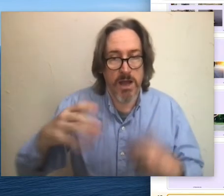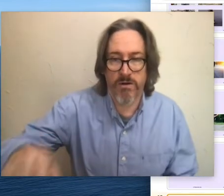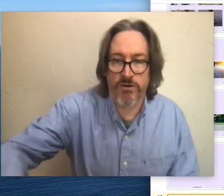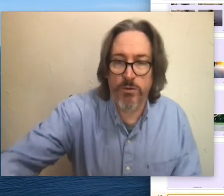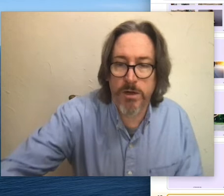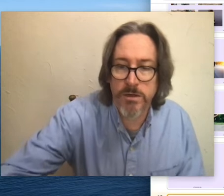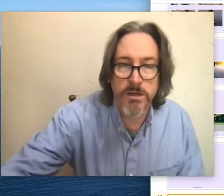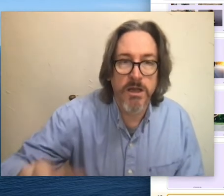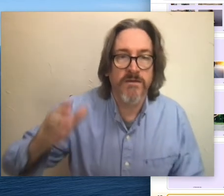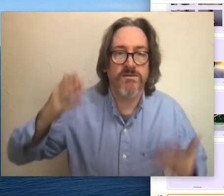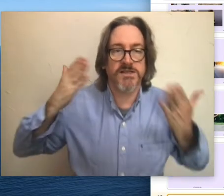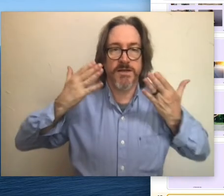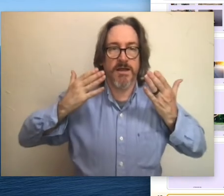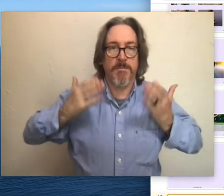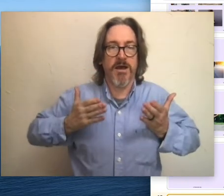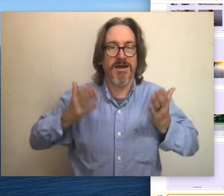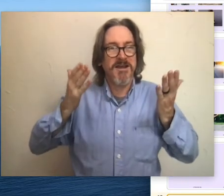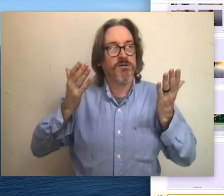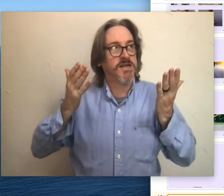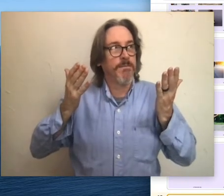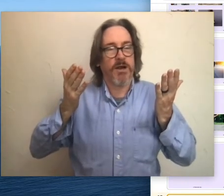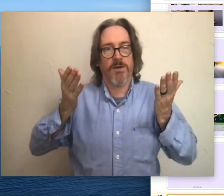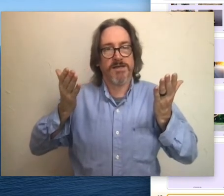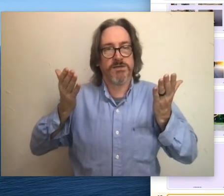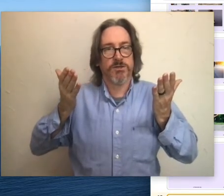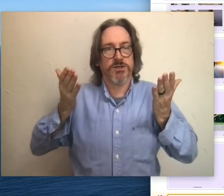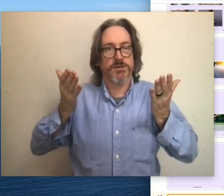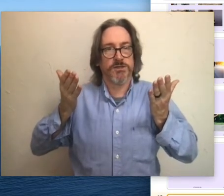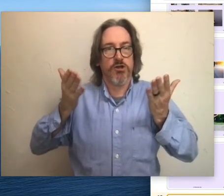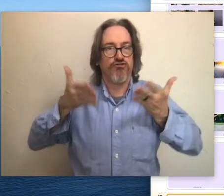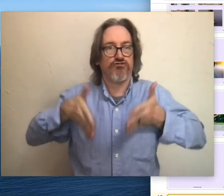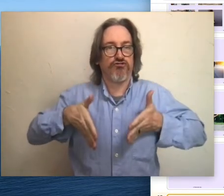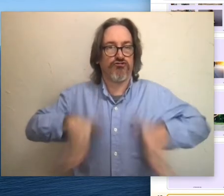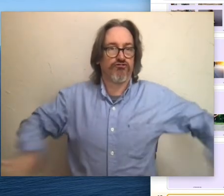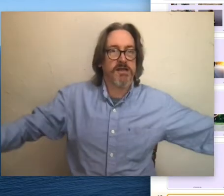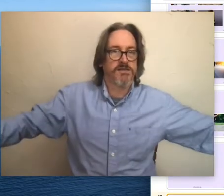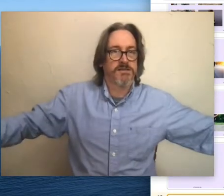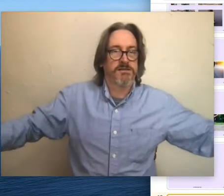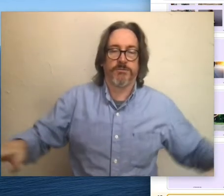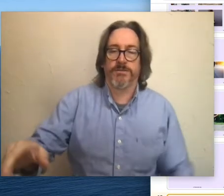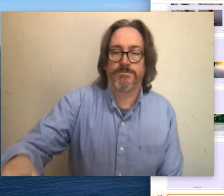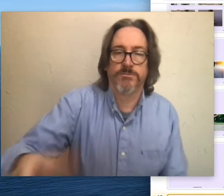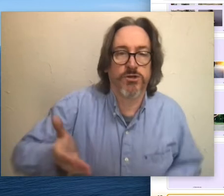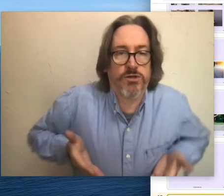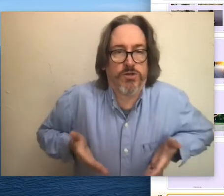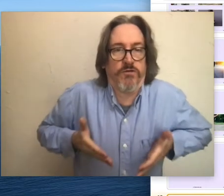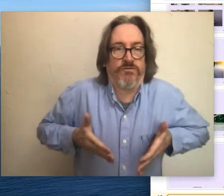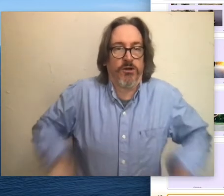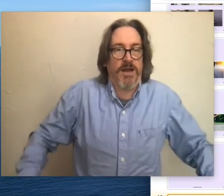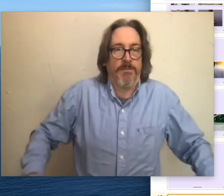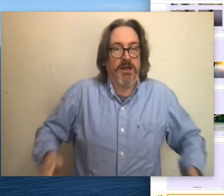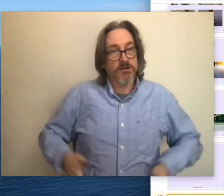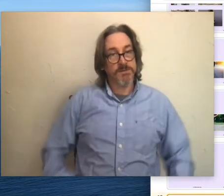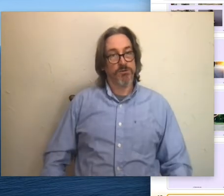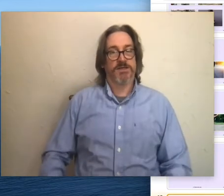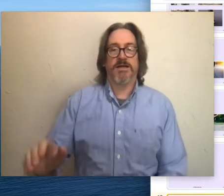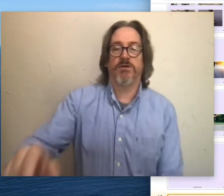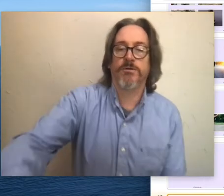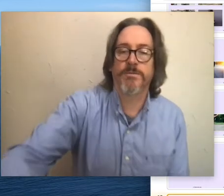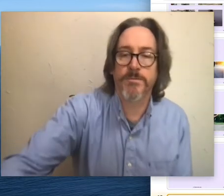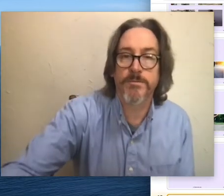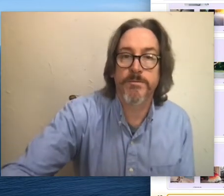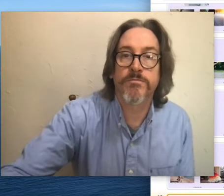straps, however you want. If it's an empire waist, which is dress, right? So the flare would happen here as opposed